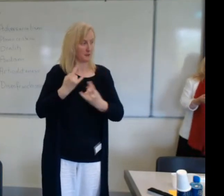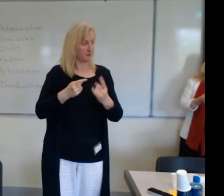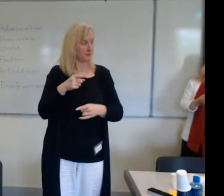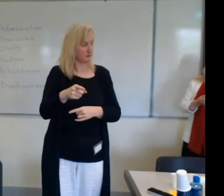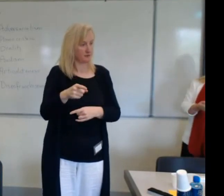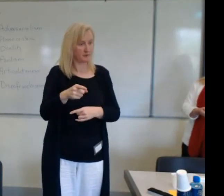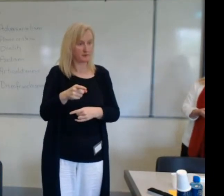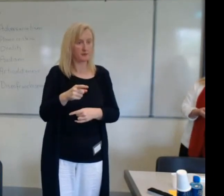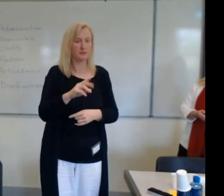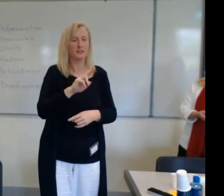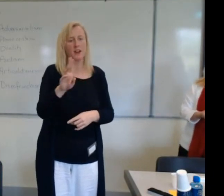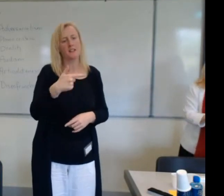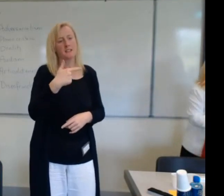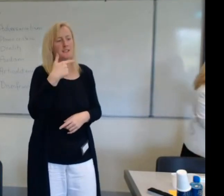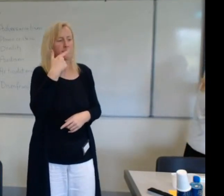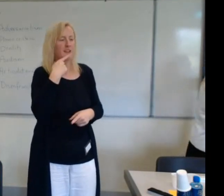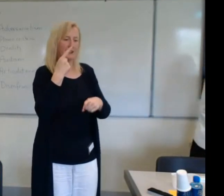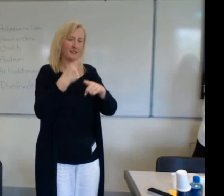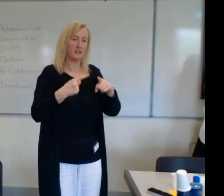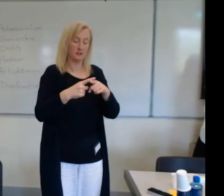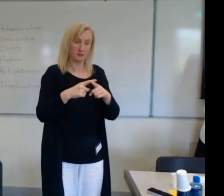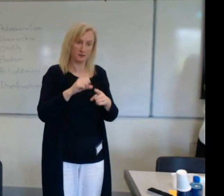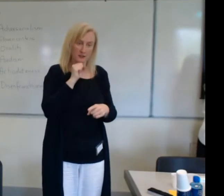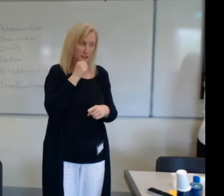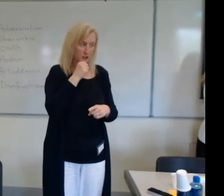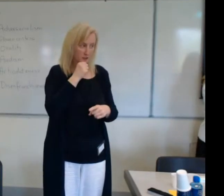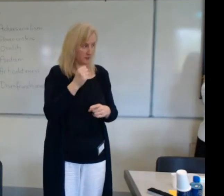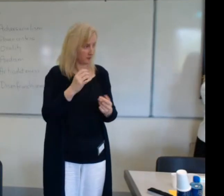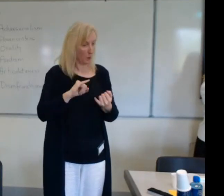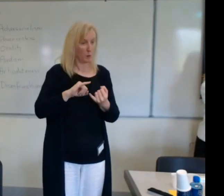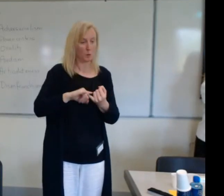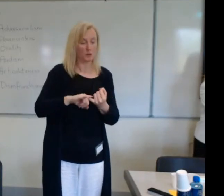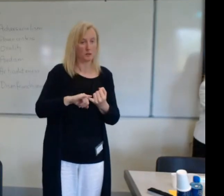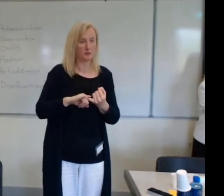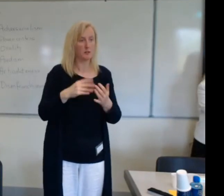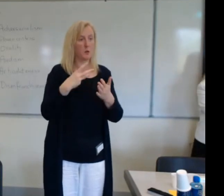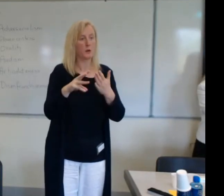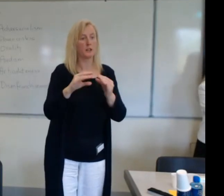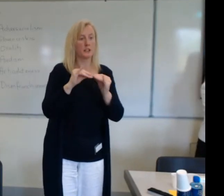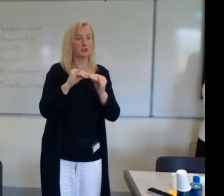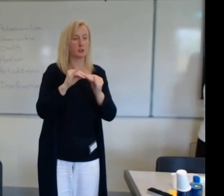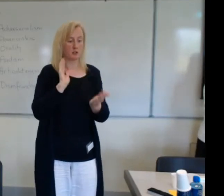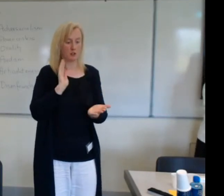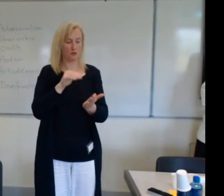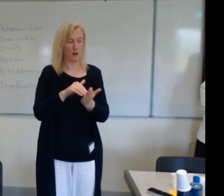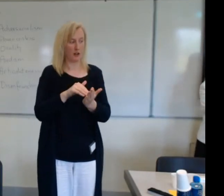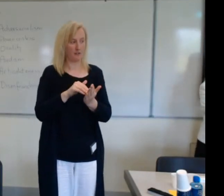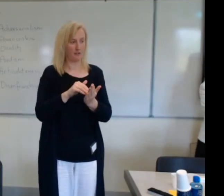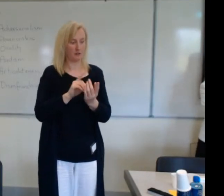these are not mundane or trivial issues. The whole issue around, you know, who, when does the interpreter arrive? Who do they have contact with? How